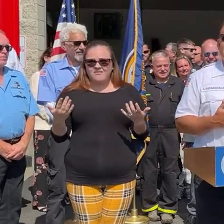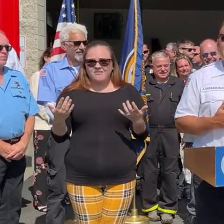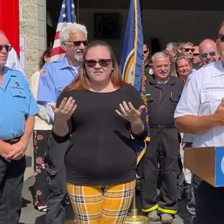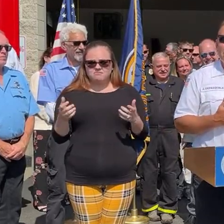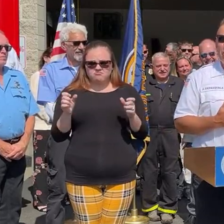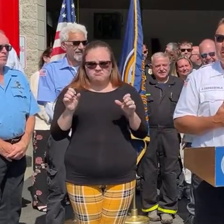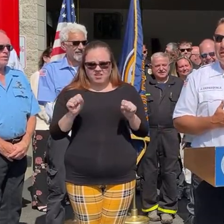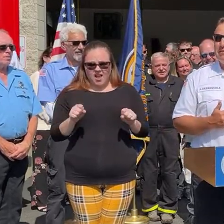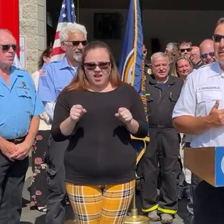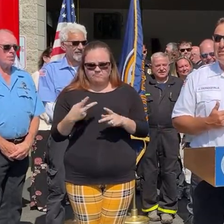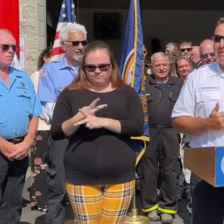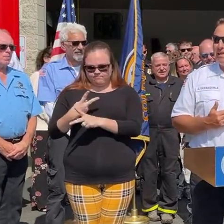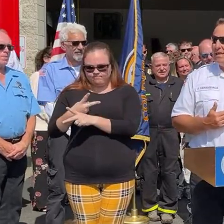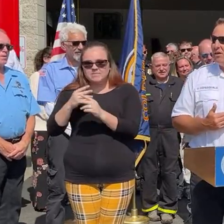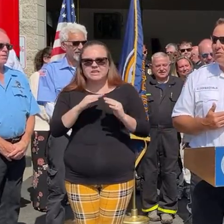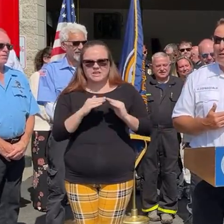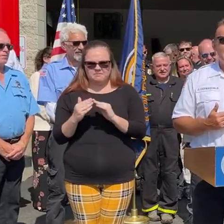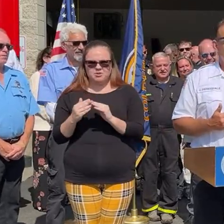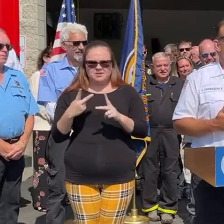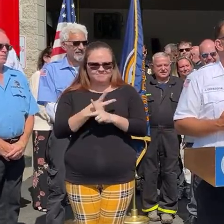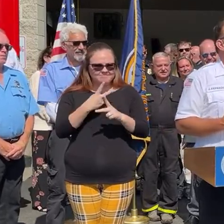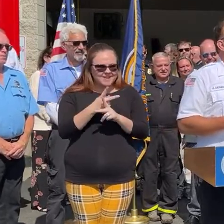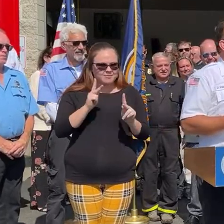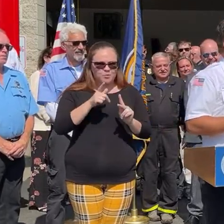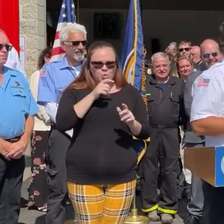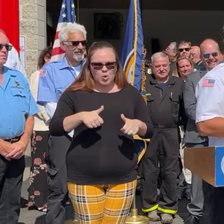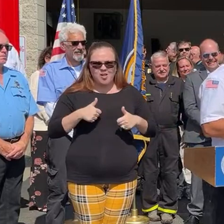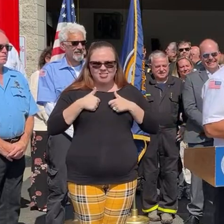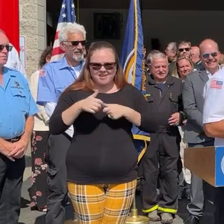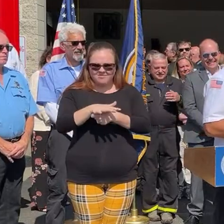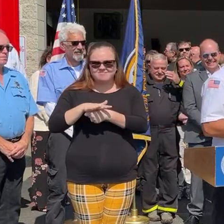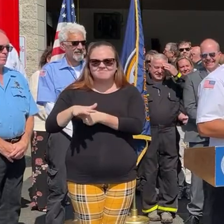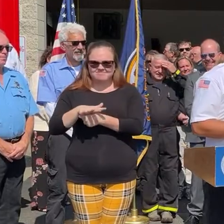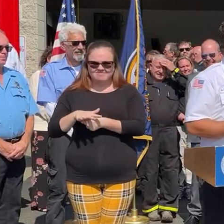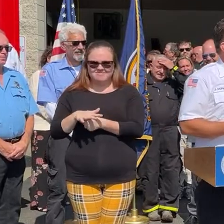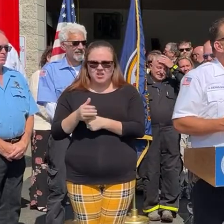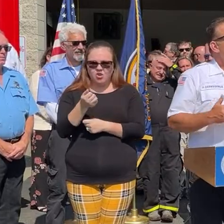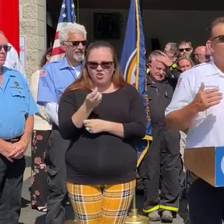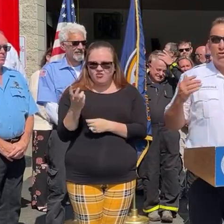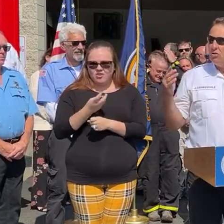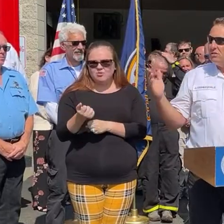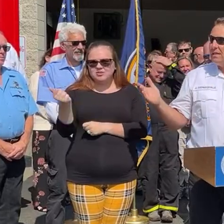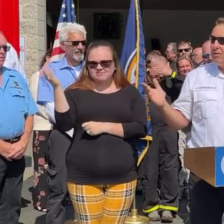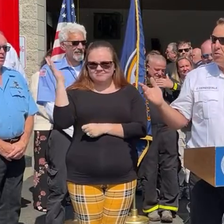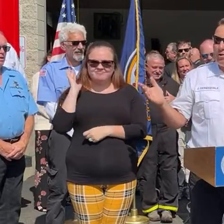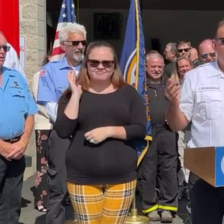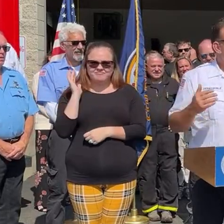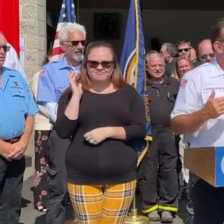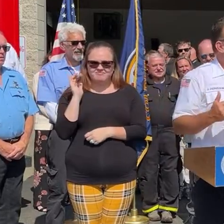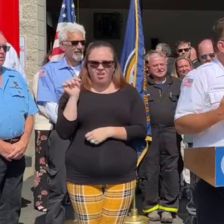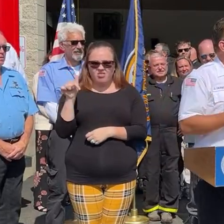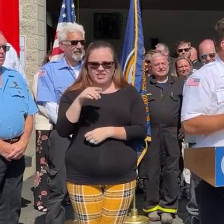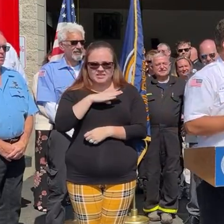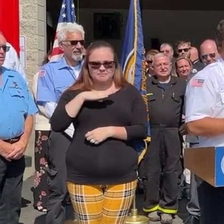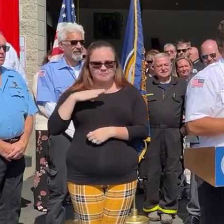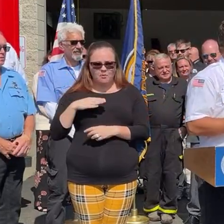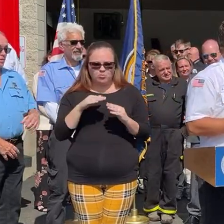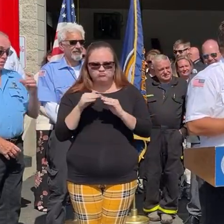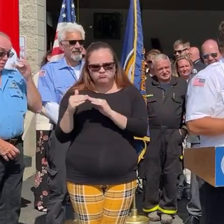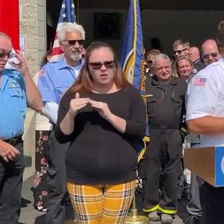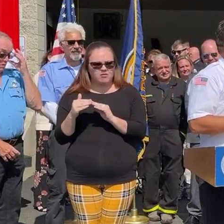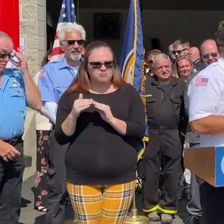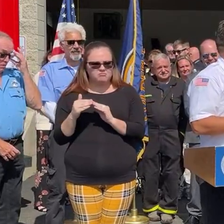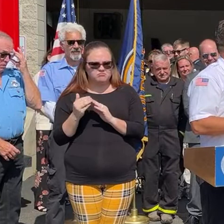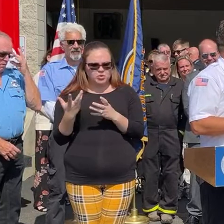take care of the community and to take care of the residents. So a couple of years back, the Colden Town Board got